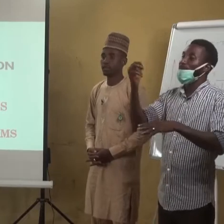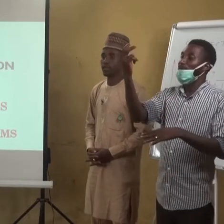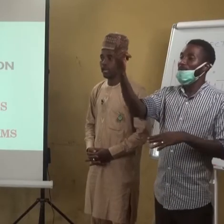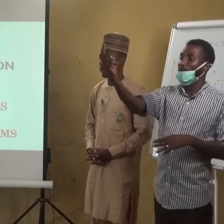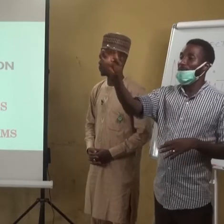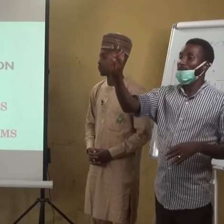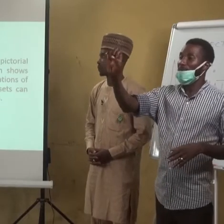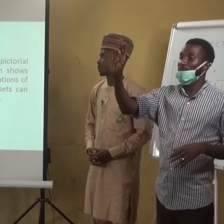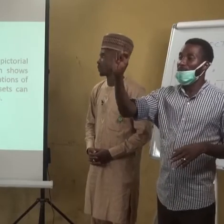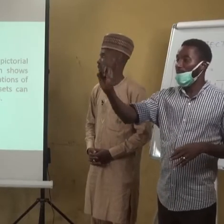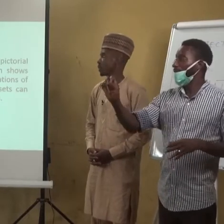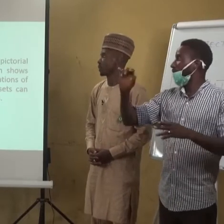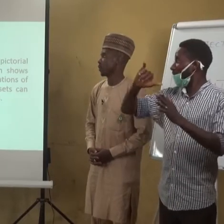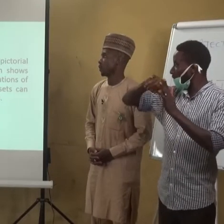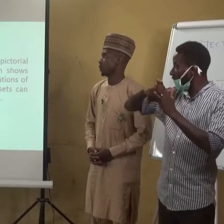Venn diagram.